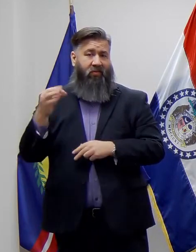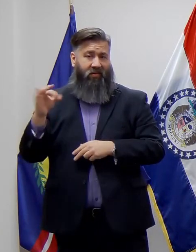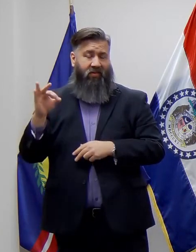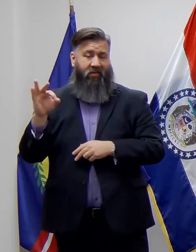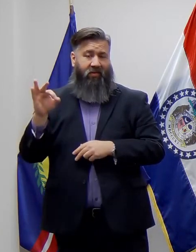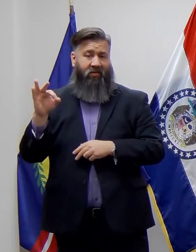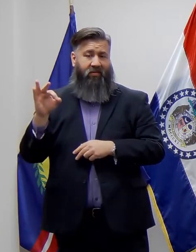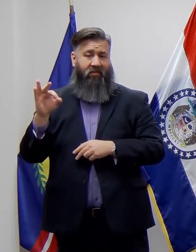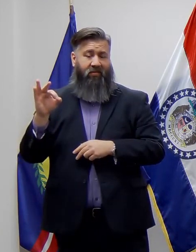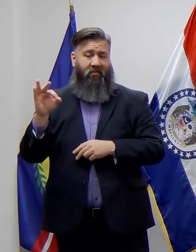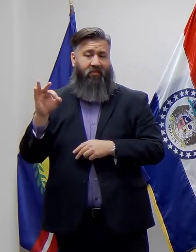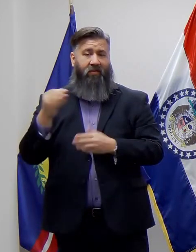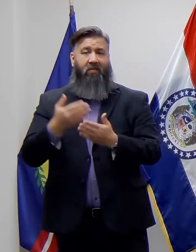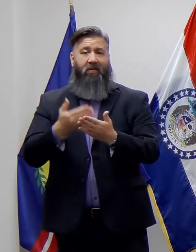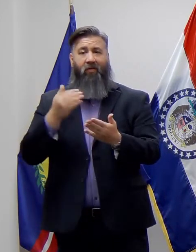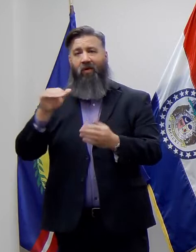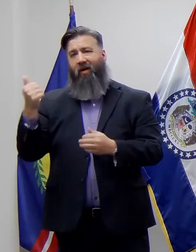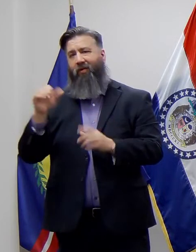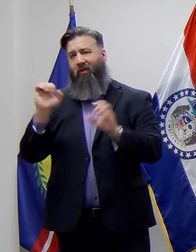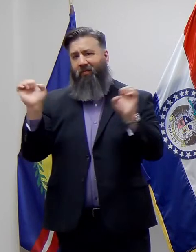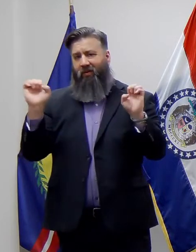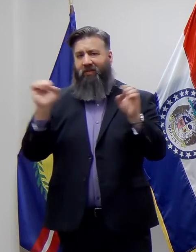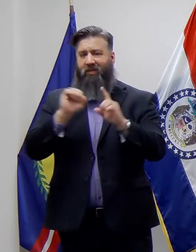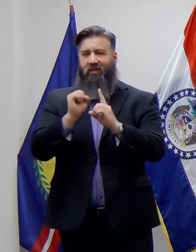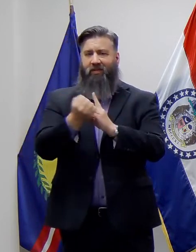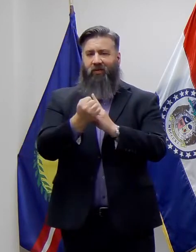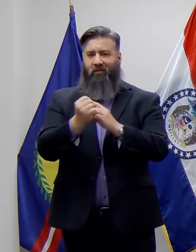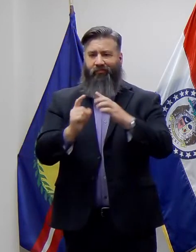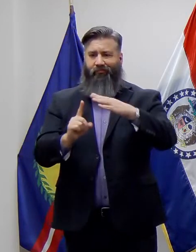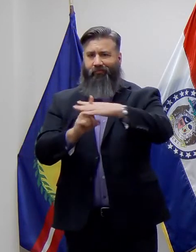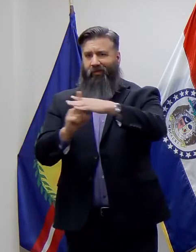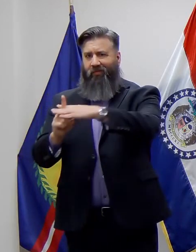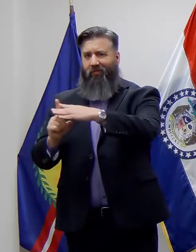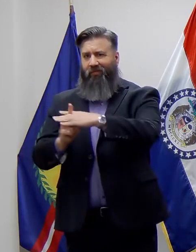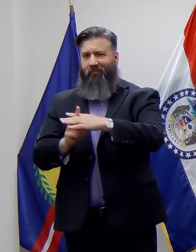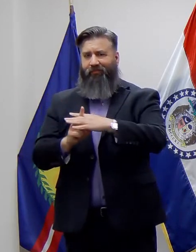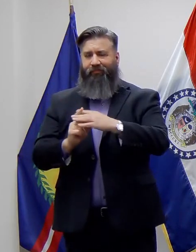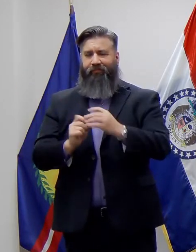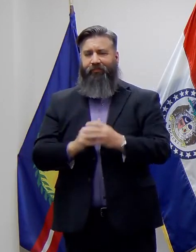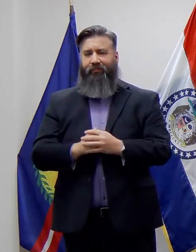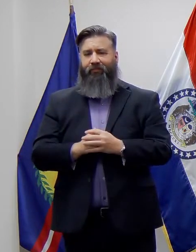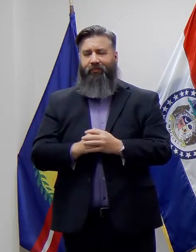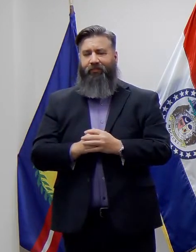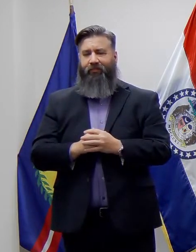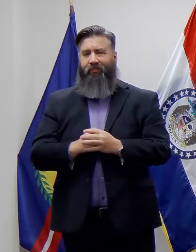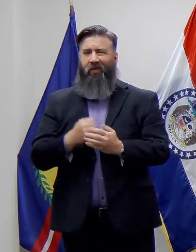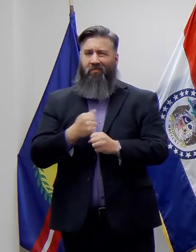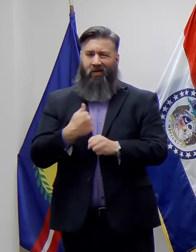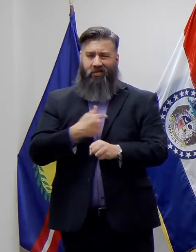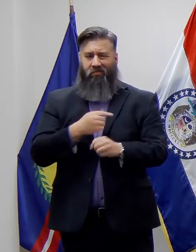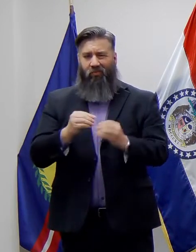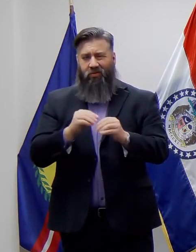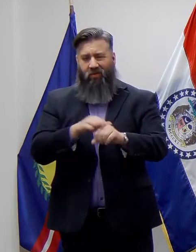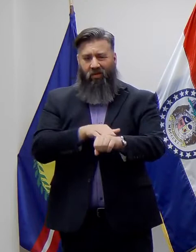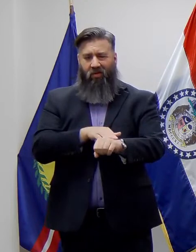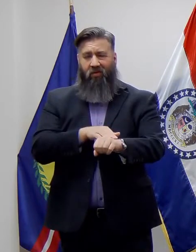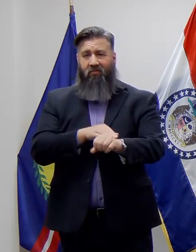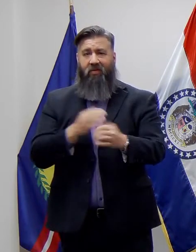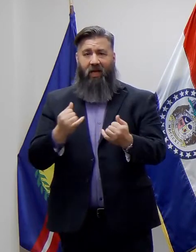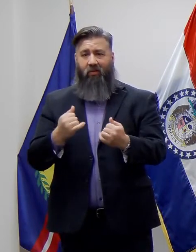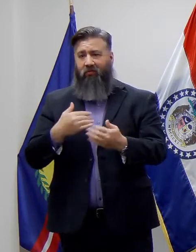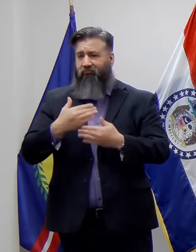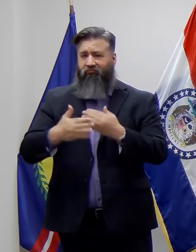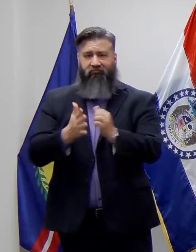before other emergency situations kind of slowed us down a little bit. So we're coming right back